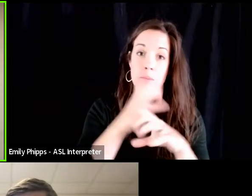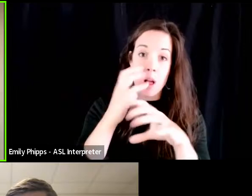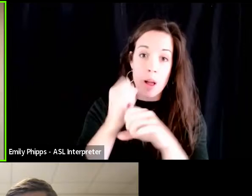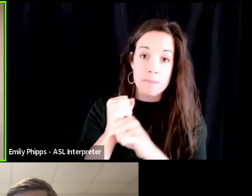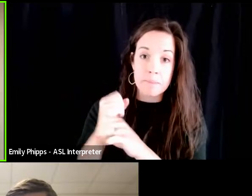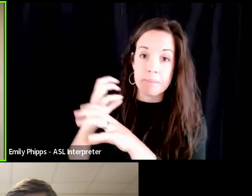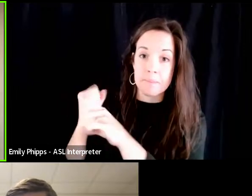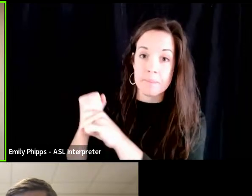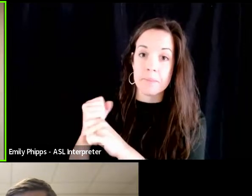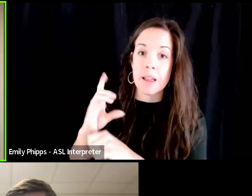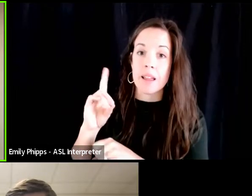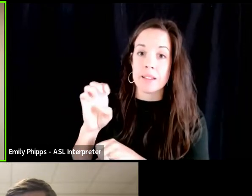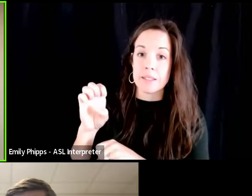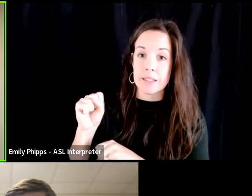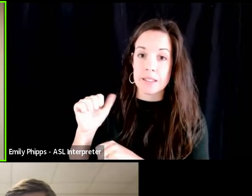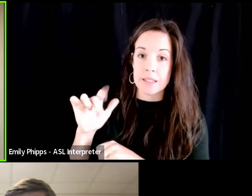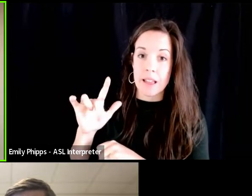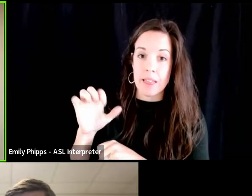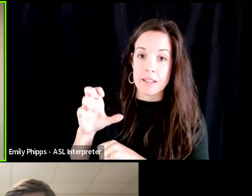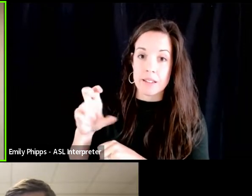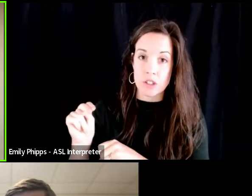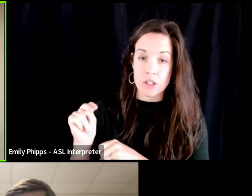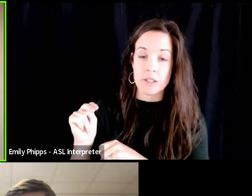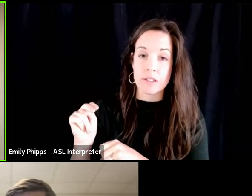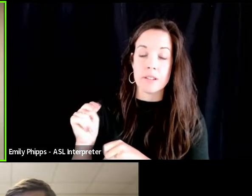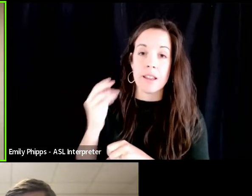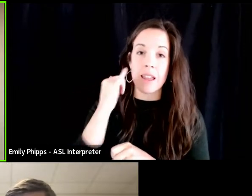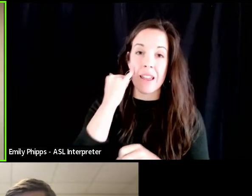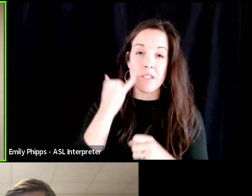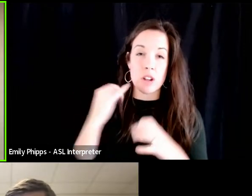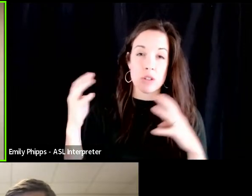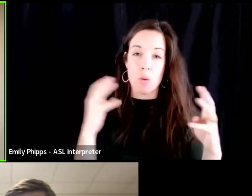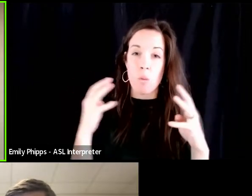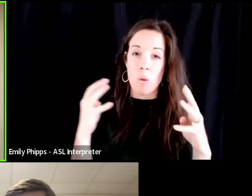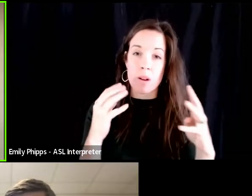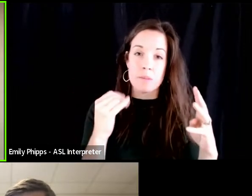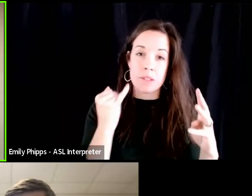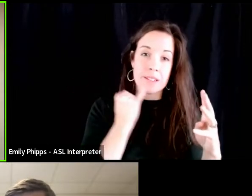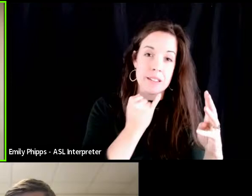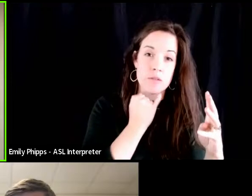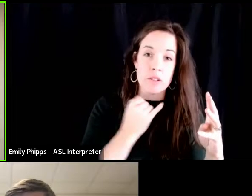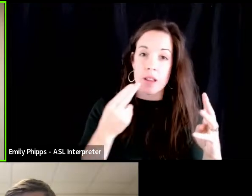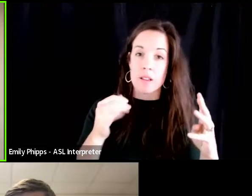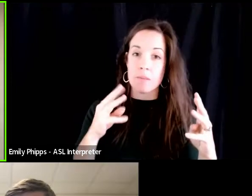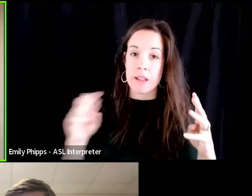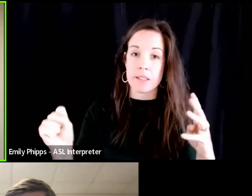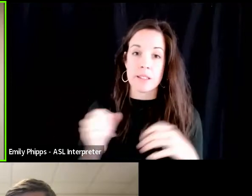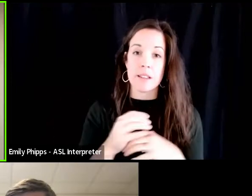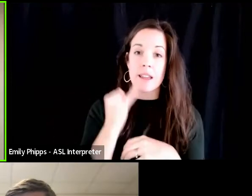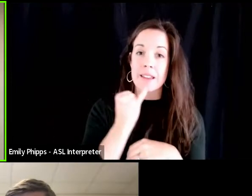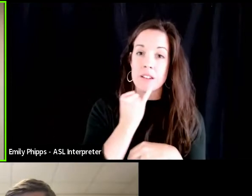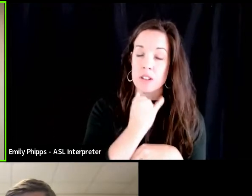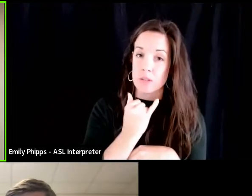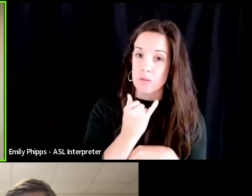a desalination plant if there's a war between Hamas and Israel. And Israel refuses to give such a